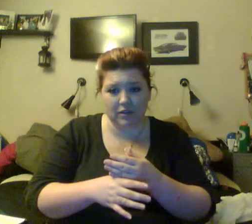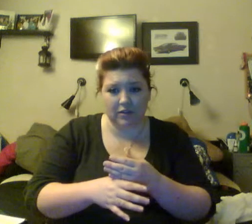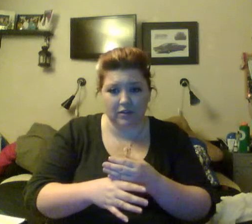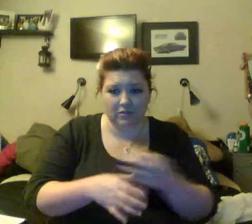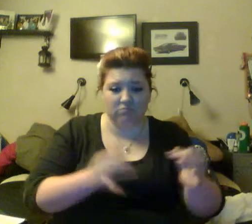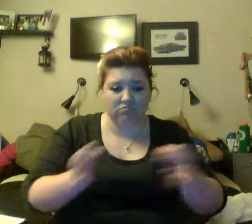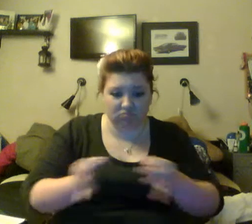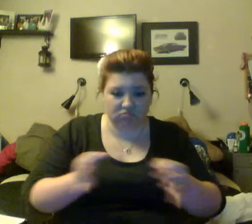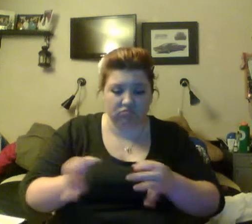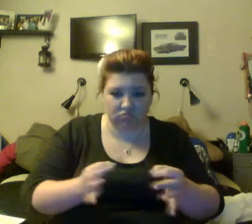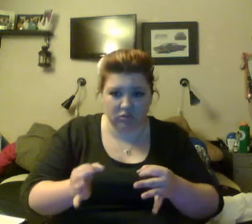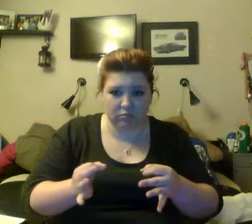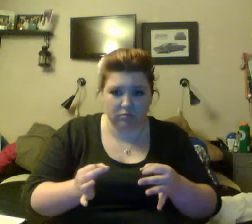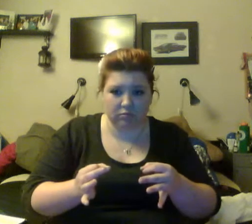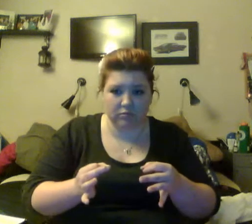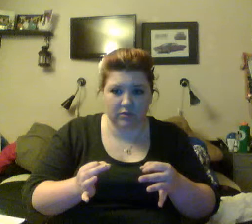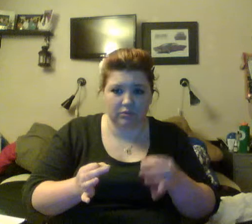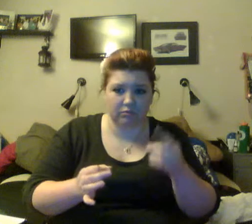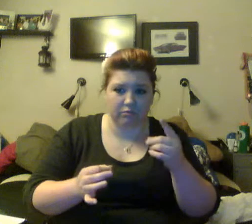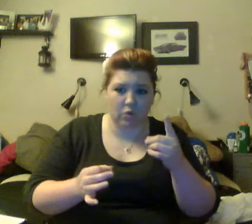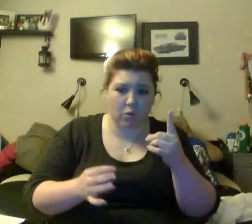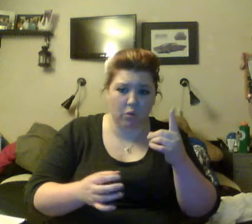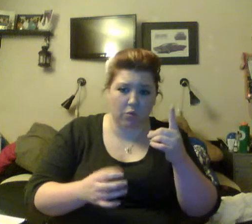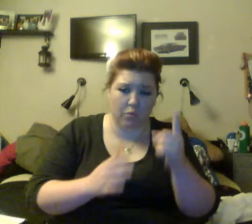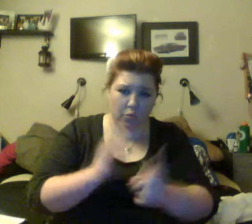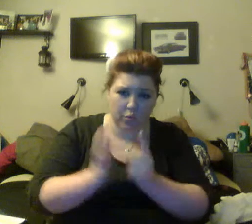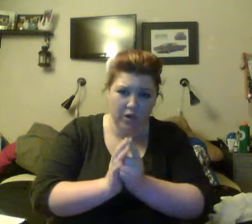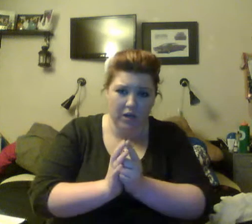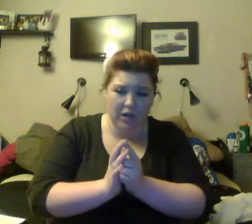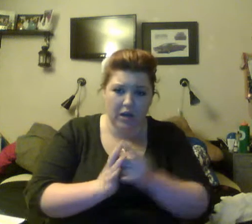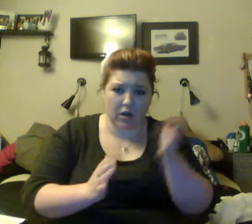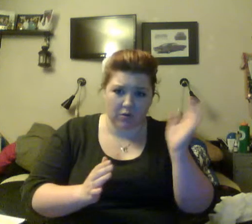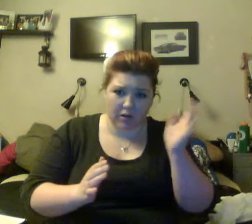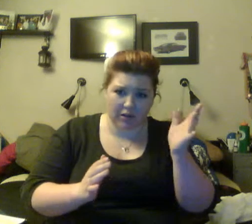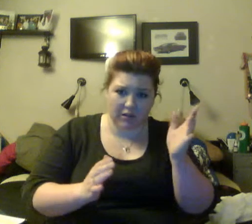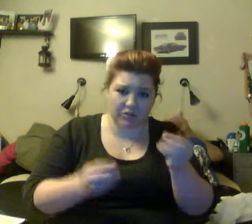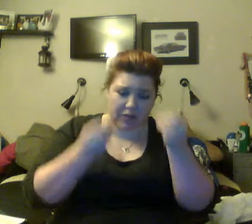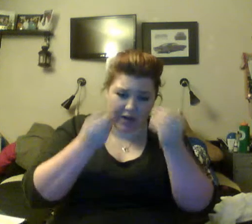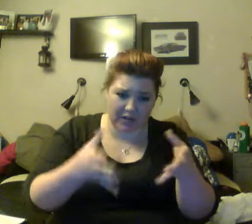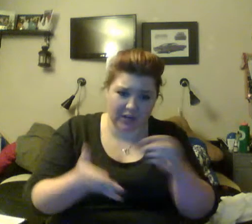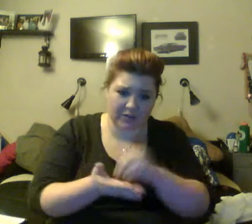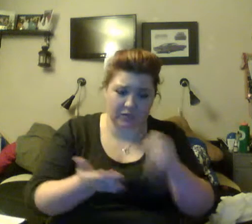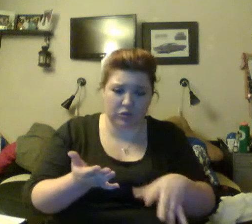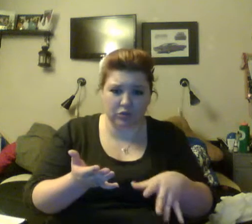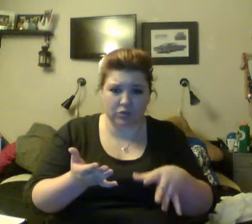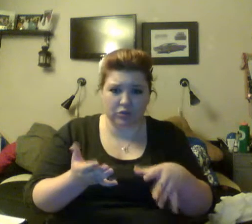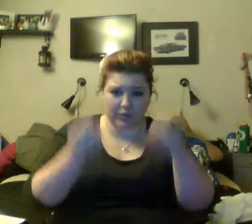it was contained in a 1-hour lecture, and it gave the students some content which they could then apply to their research projects.